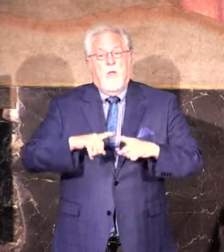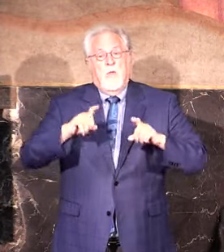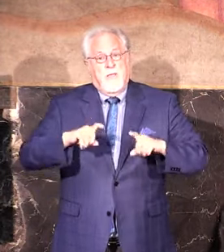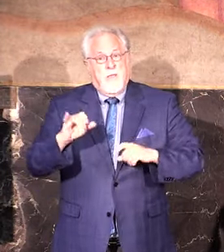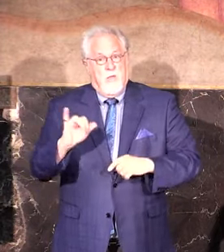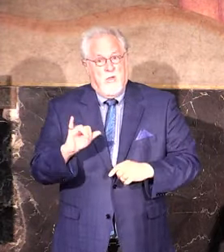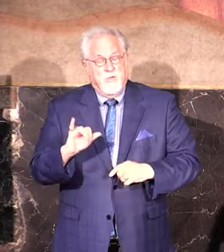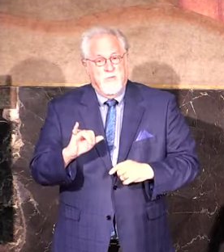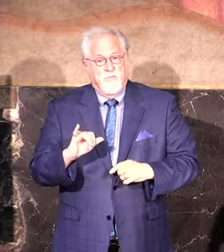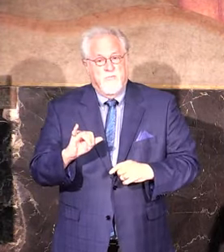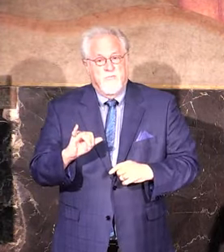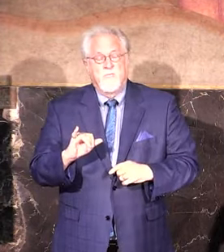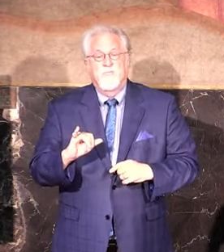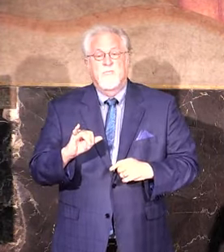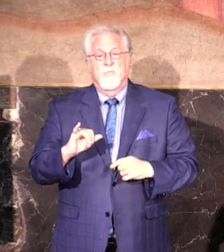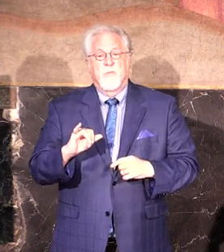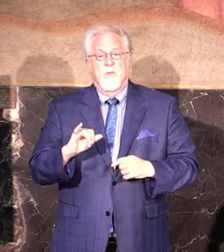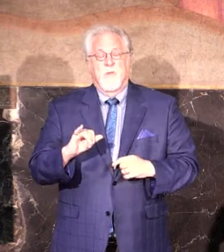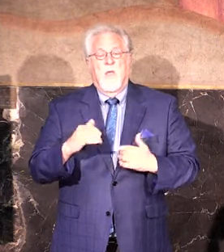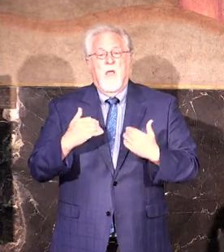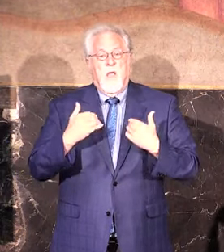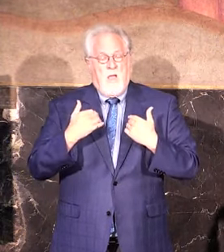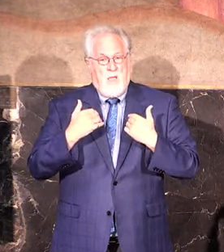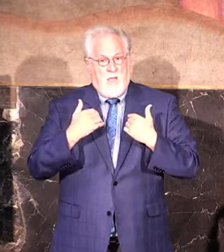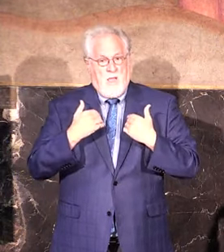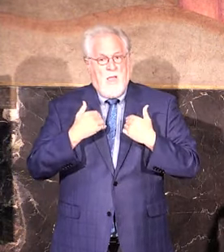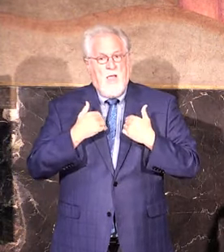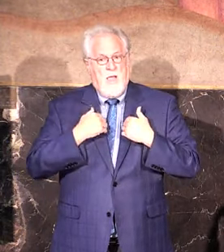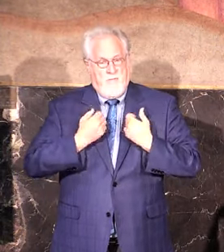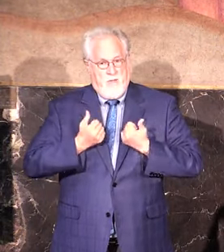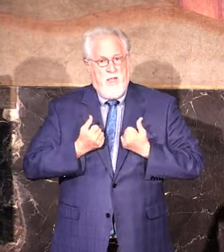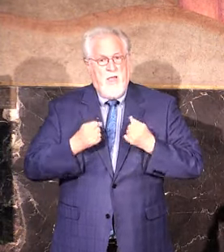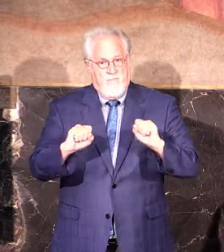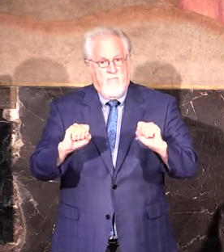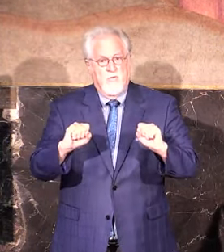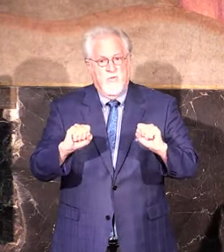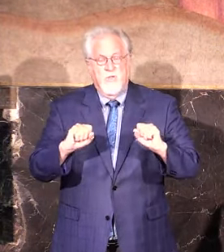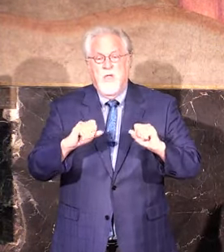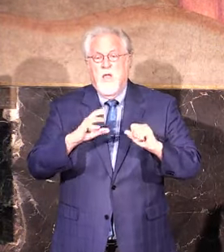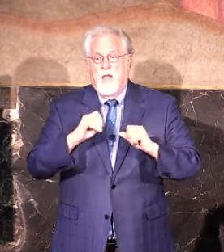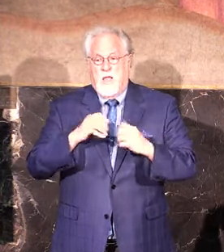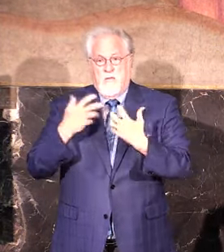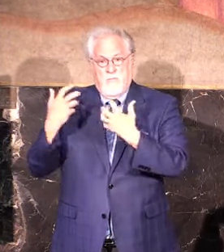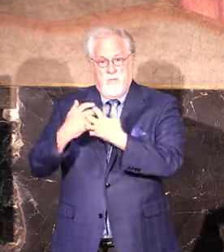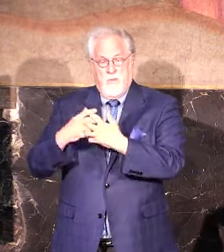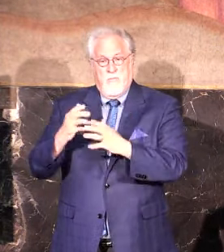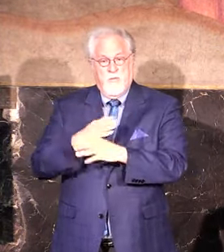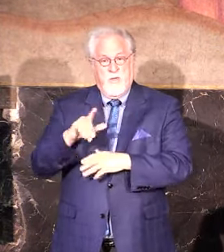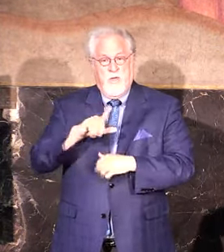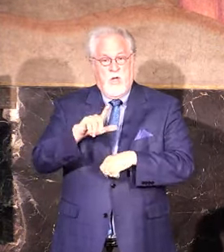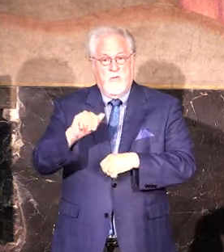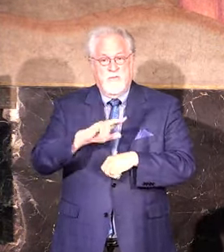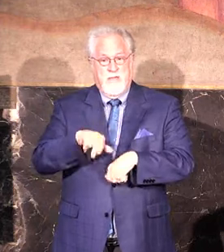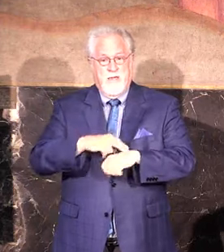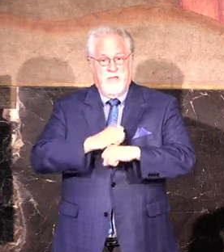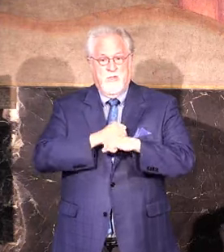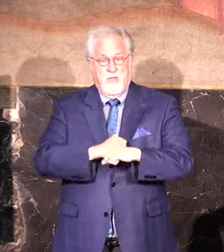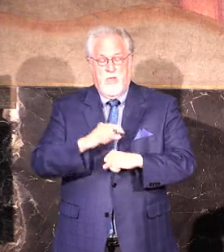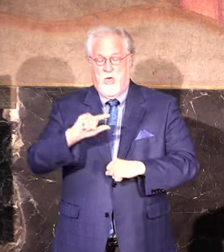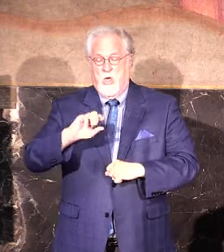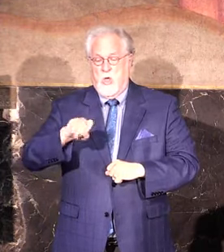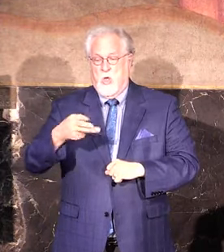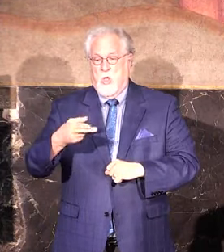also, I can tell you that there has been a concerted effort and partnership between the Louisiana National Guard, GOSEP,